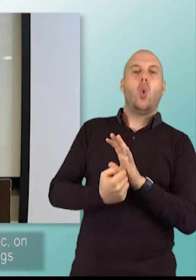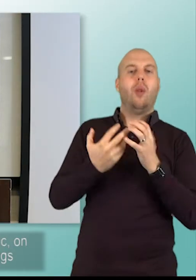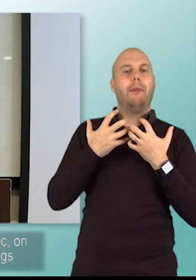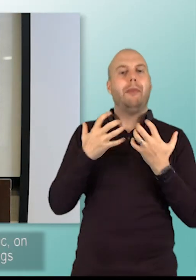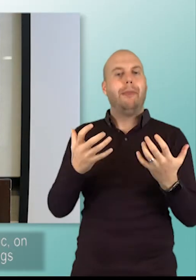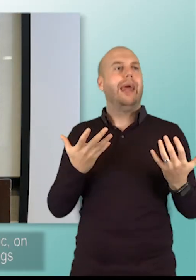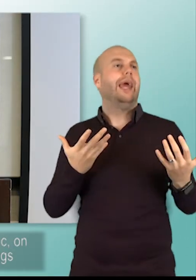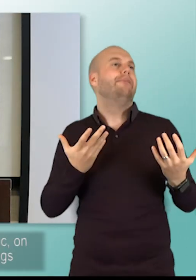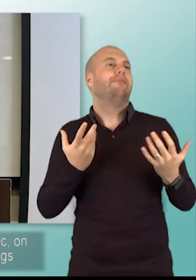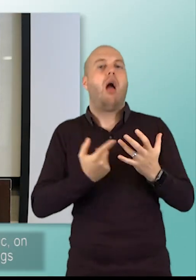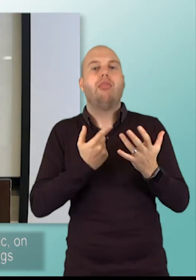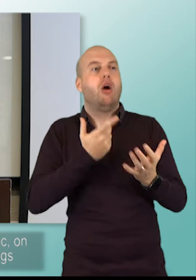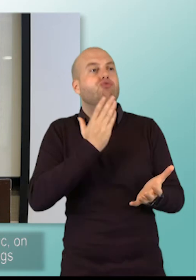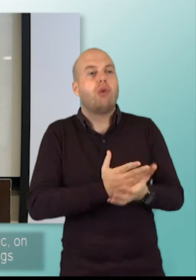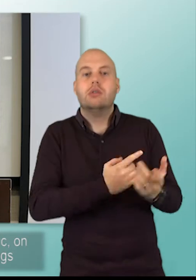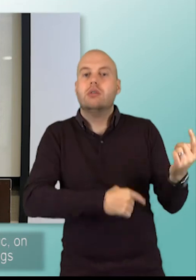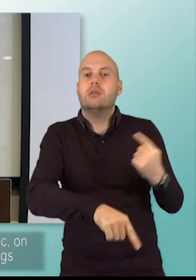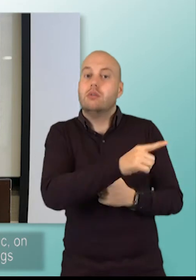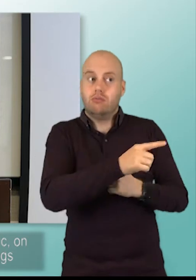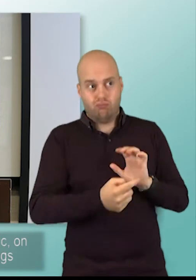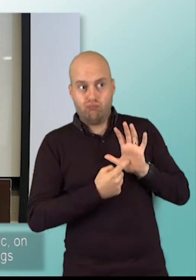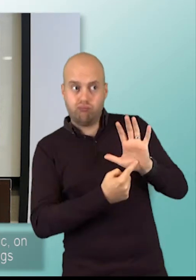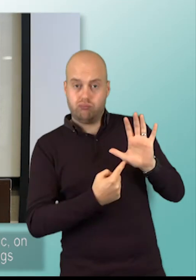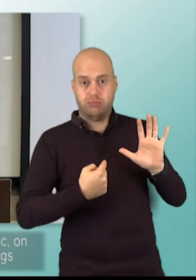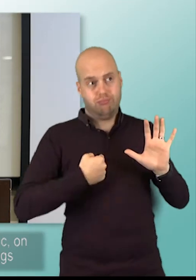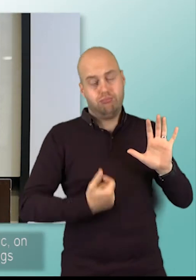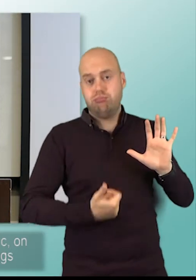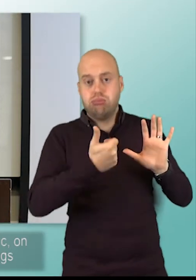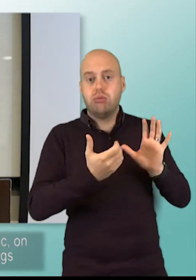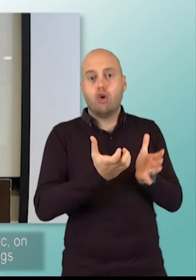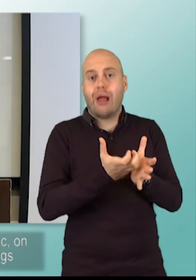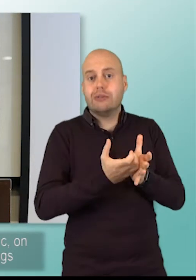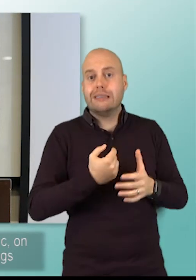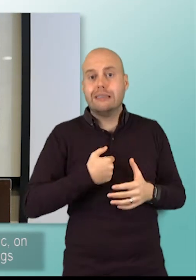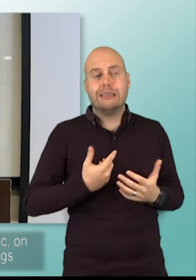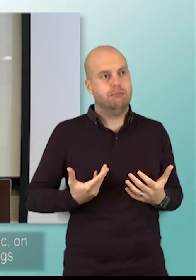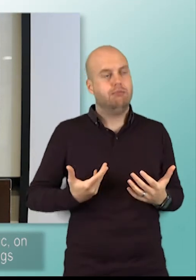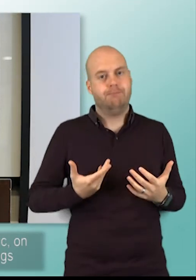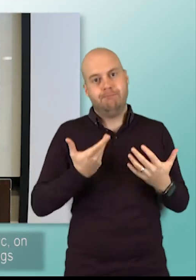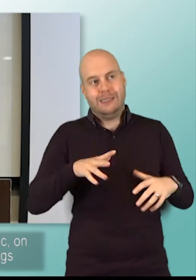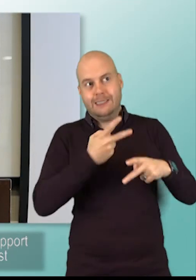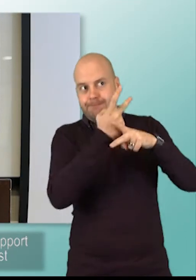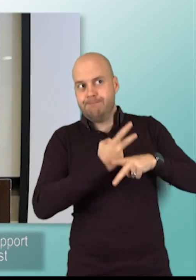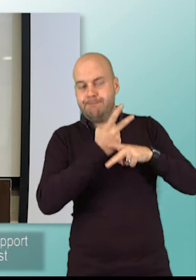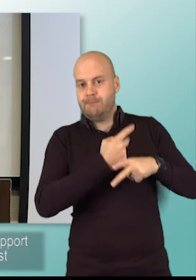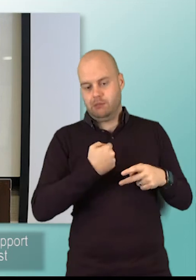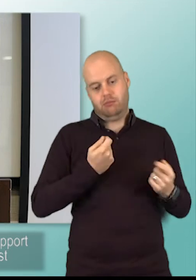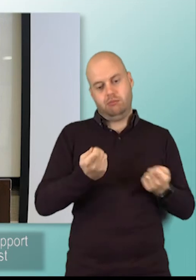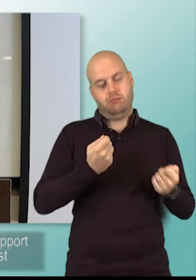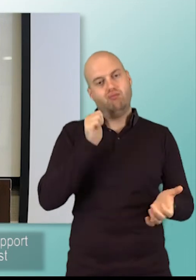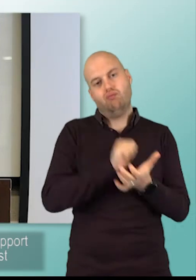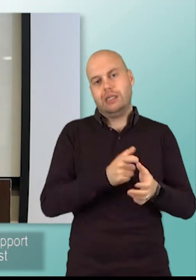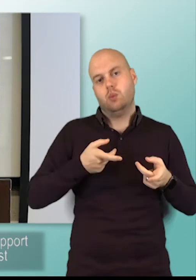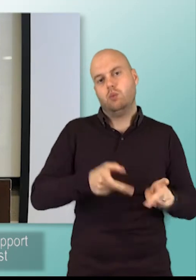signalling to the public on whose trust you depend as charities that things were